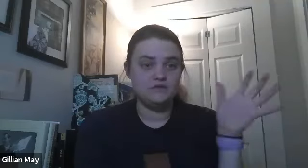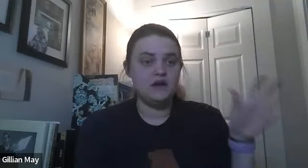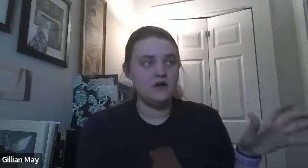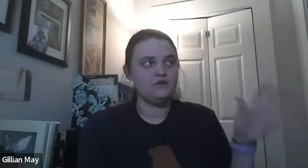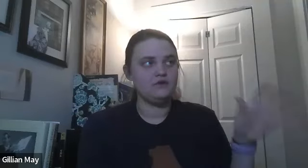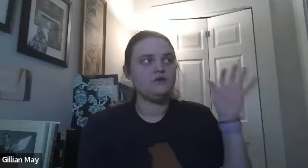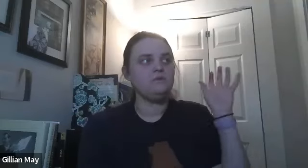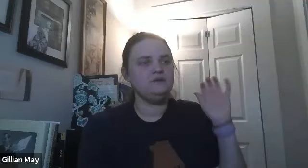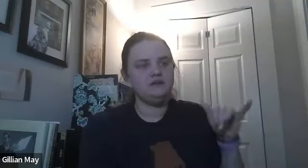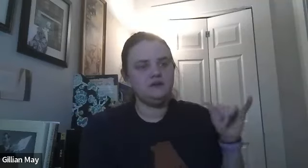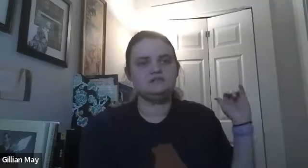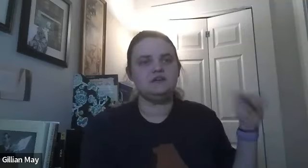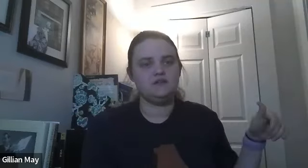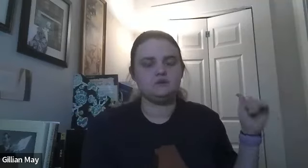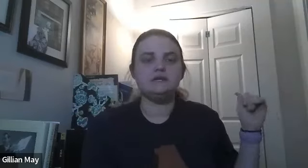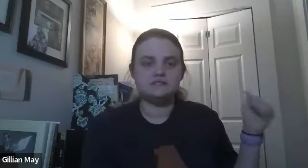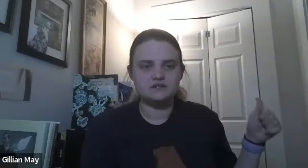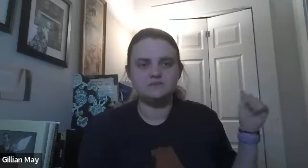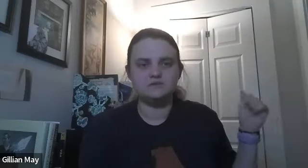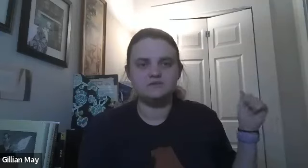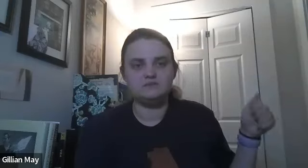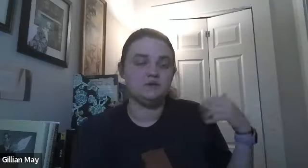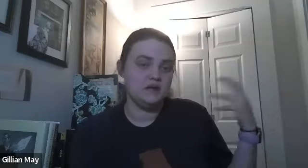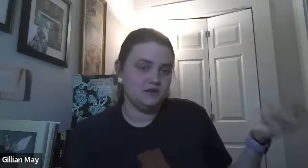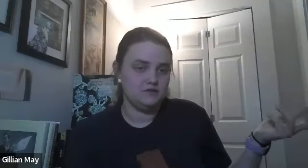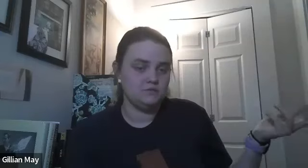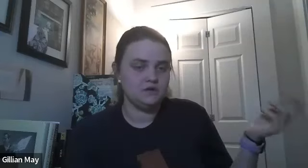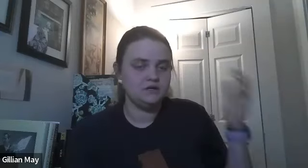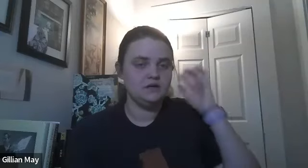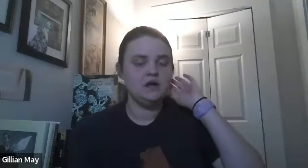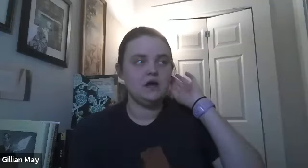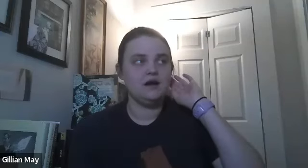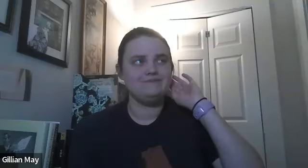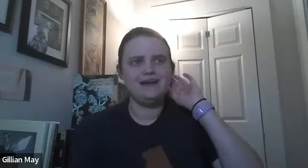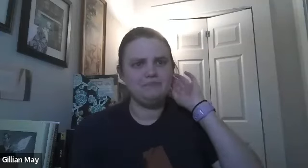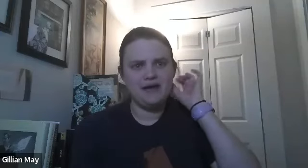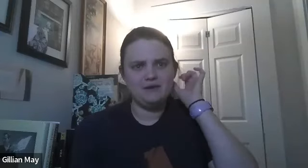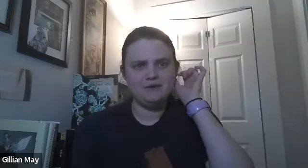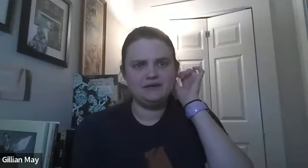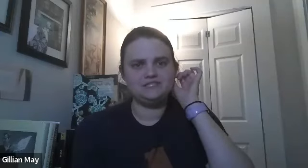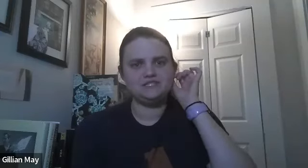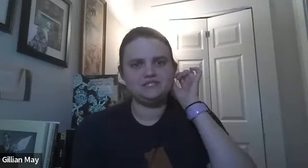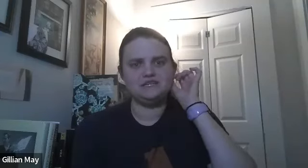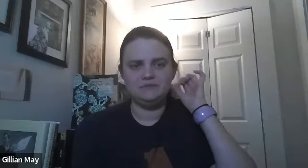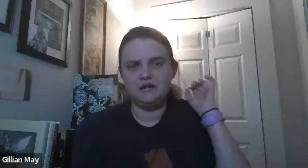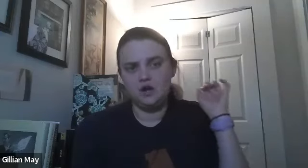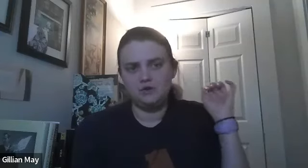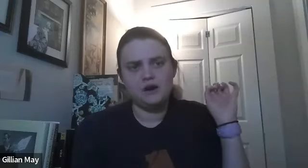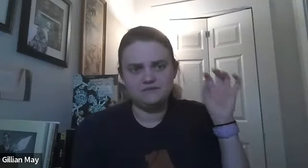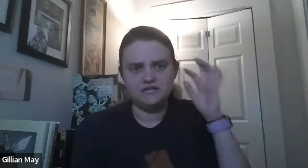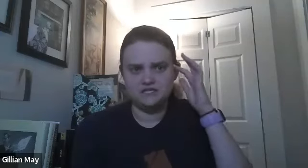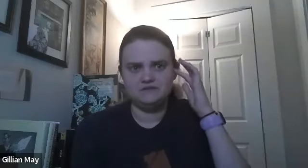the other because the other one is also very similar to another word. Not a bad word, it's just it can be an awkward conversation if it